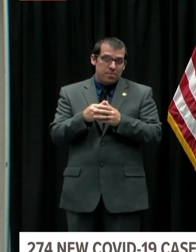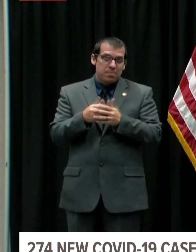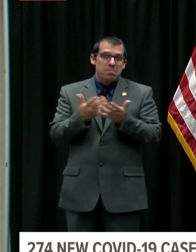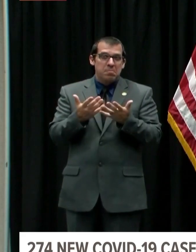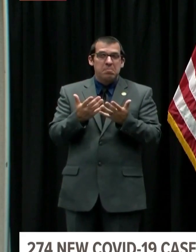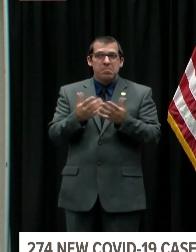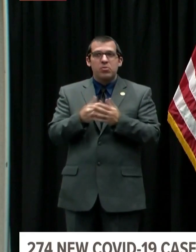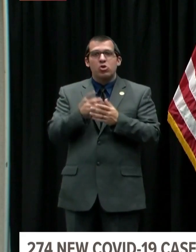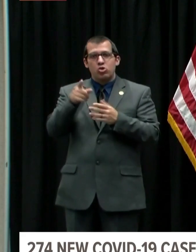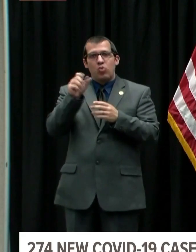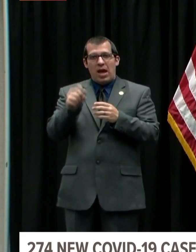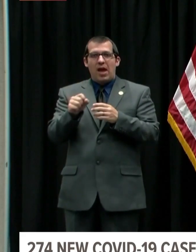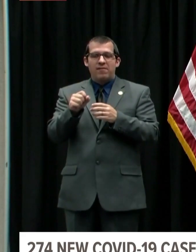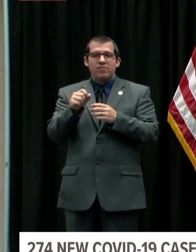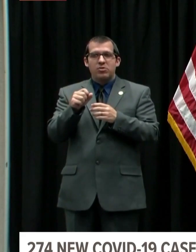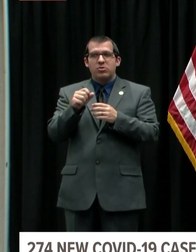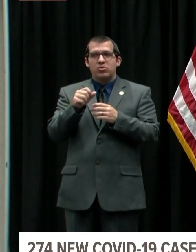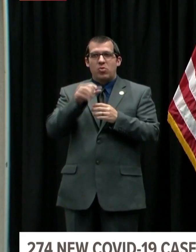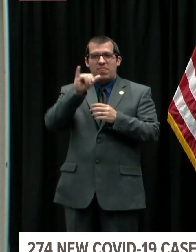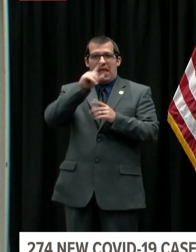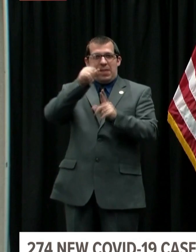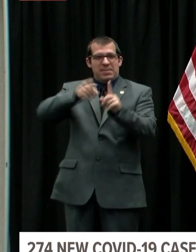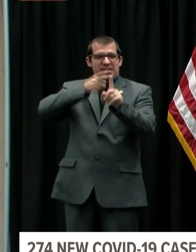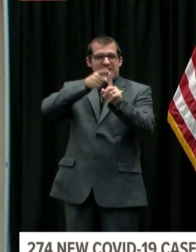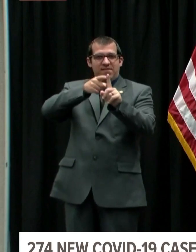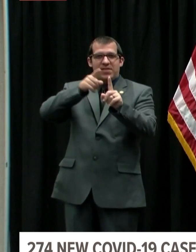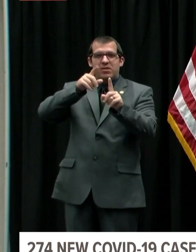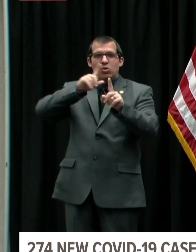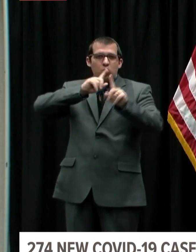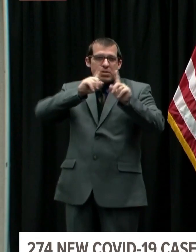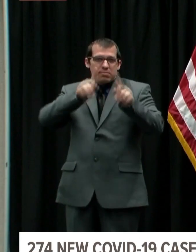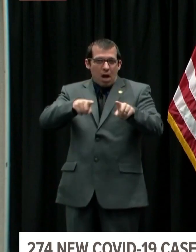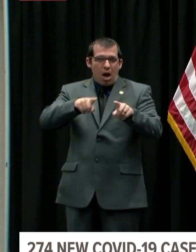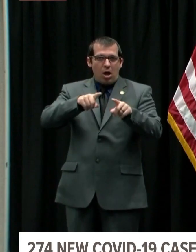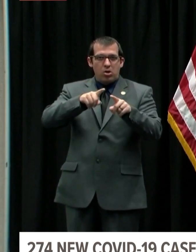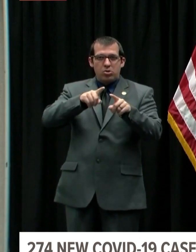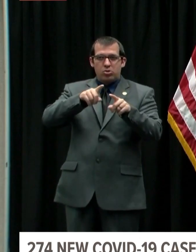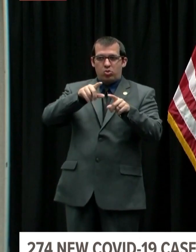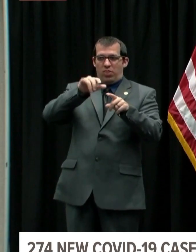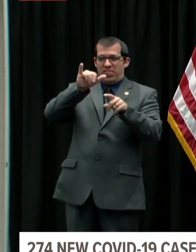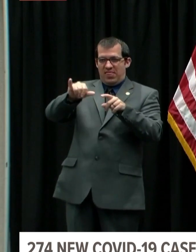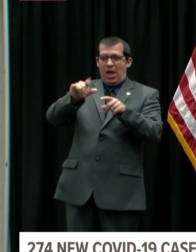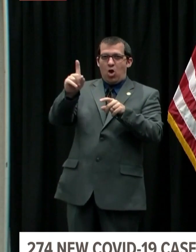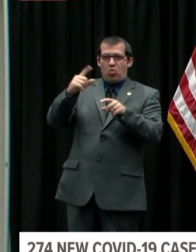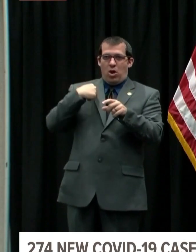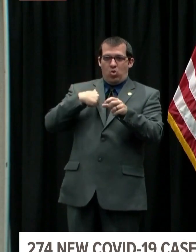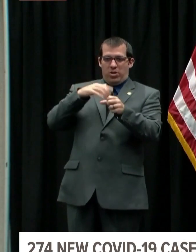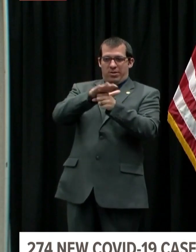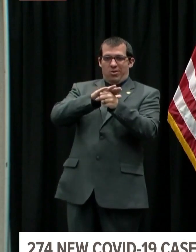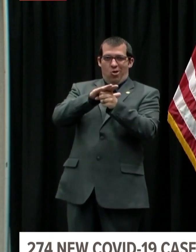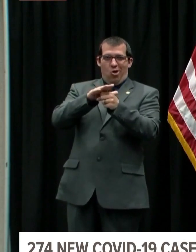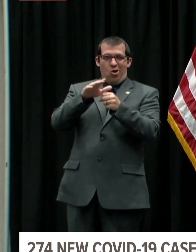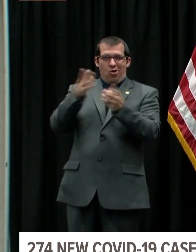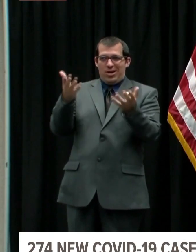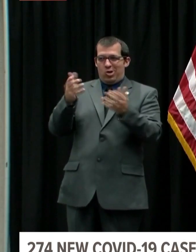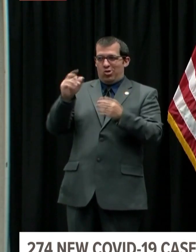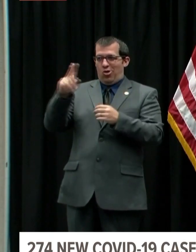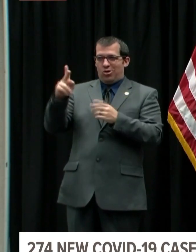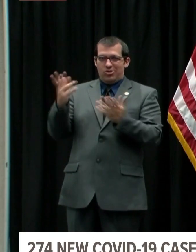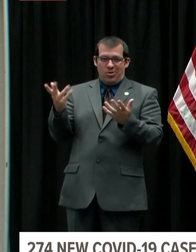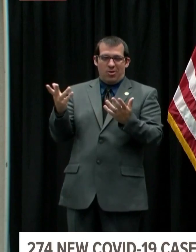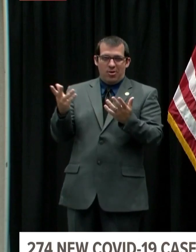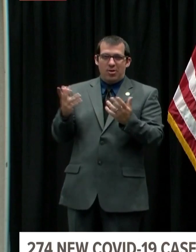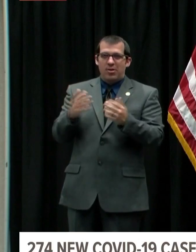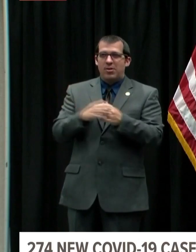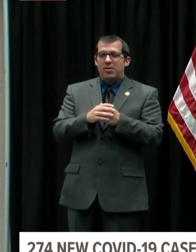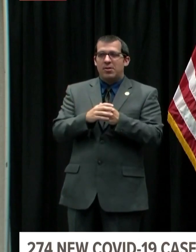there? Yes, you have to look at a targeted response to where we are in Arkansas right now.